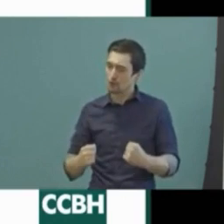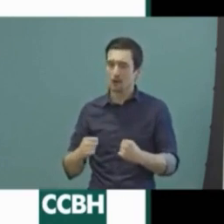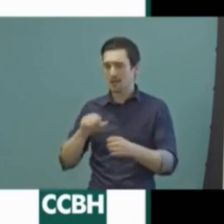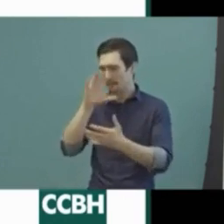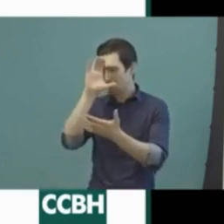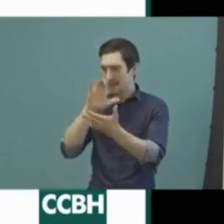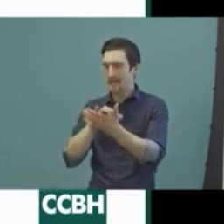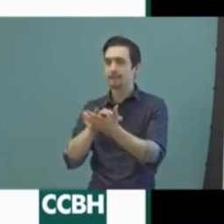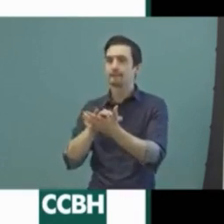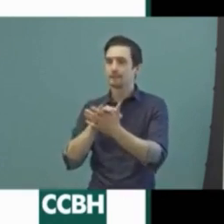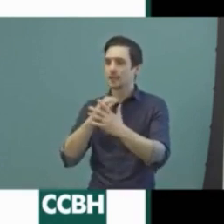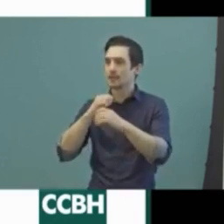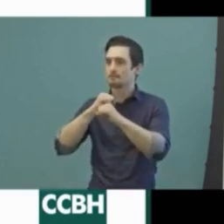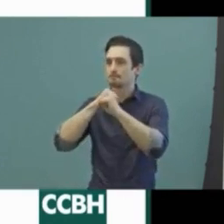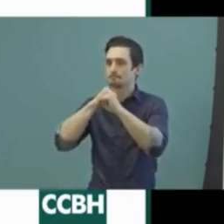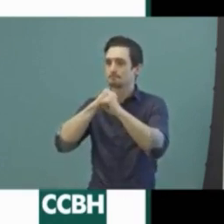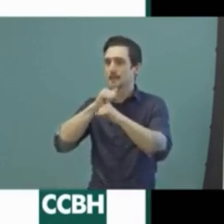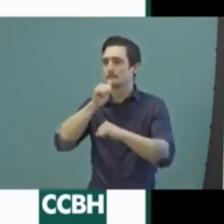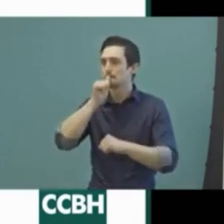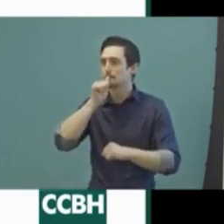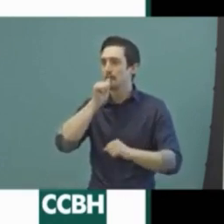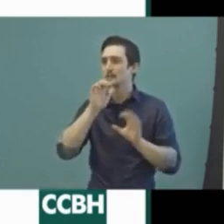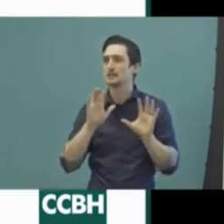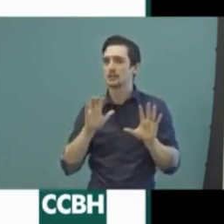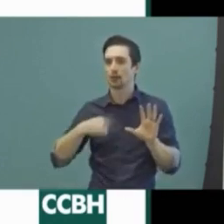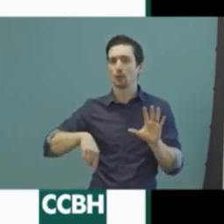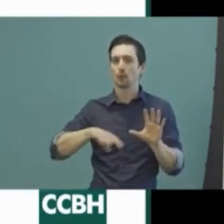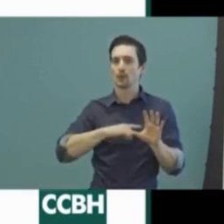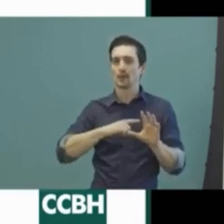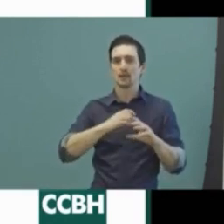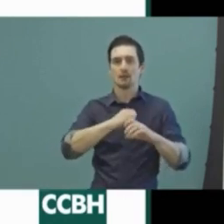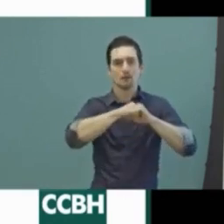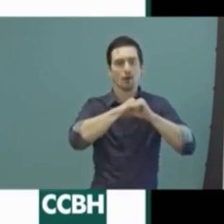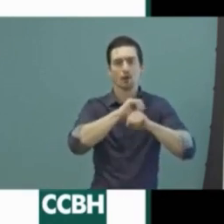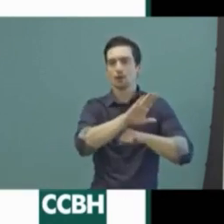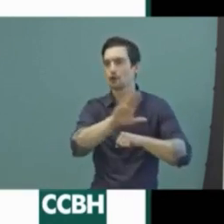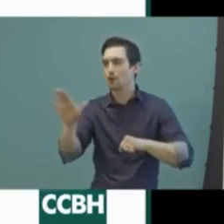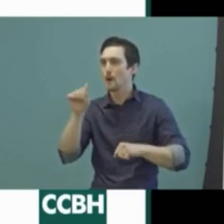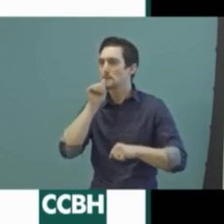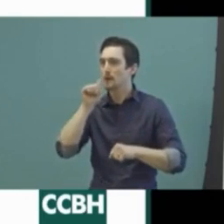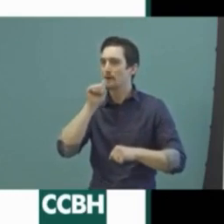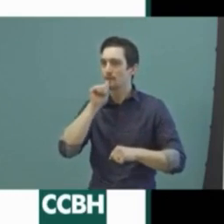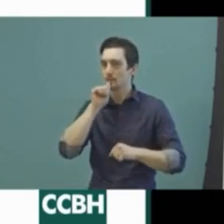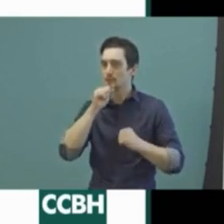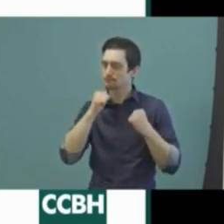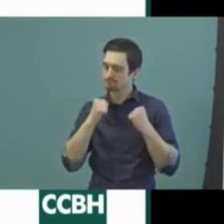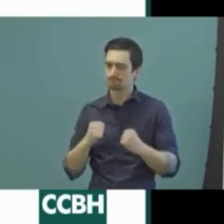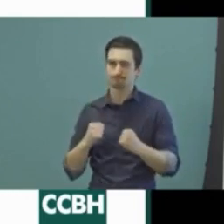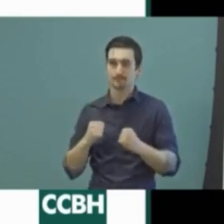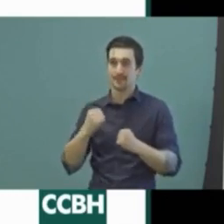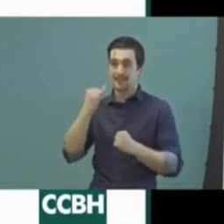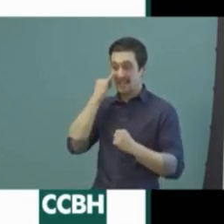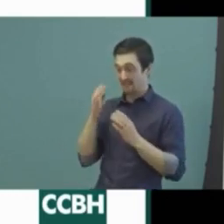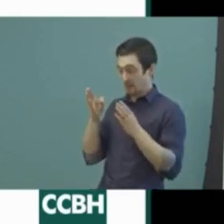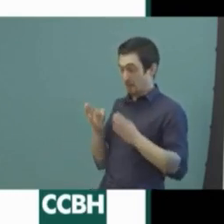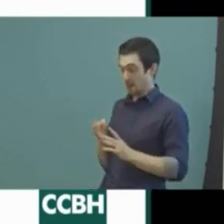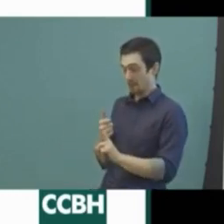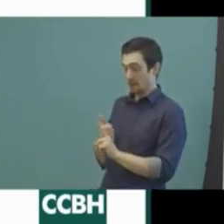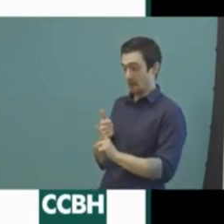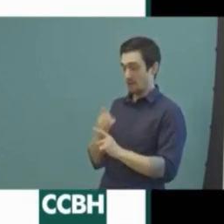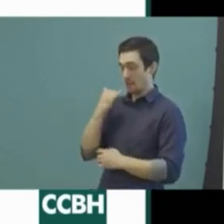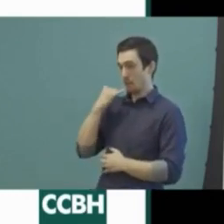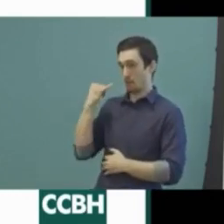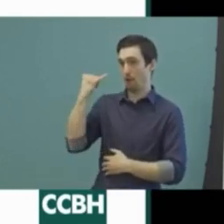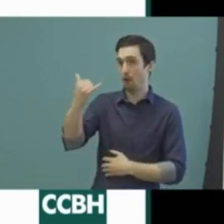privacy, and we guard your personal information immensely. So anybody that works here has been through training around